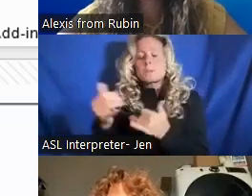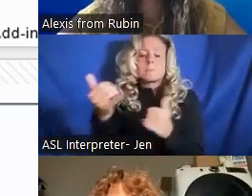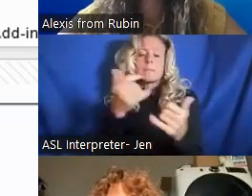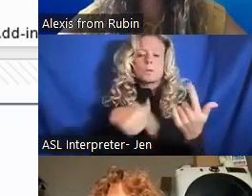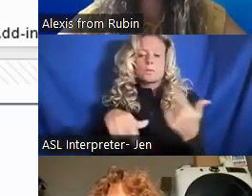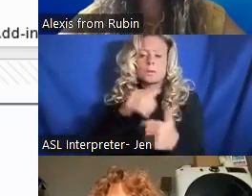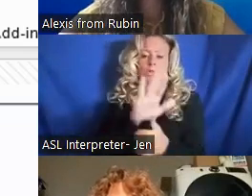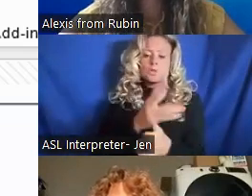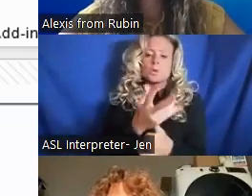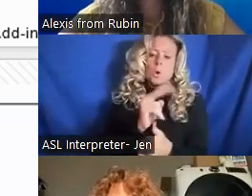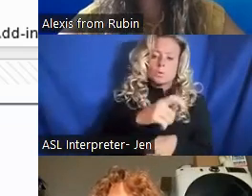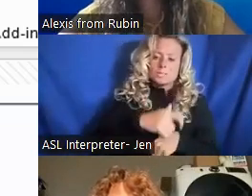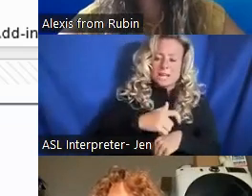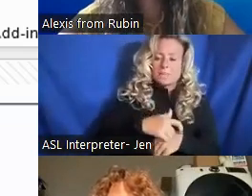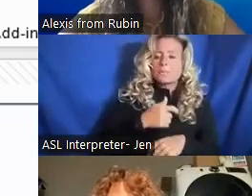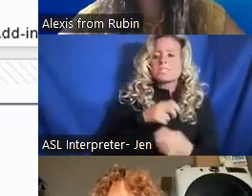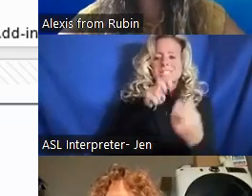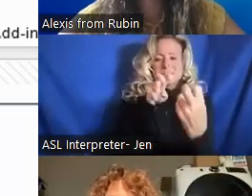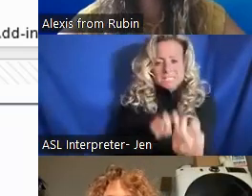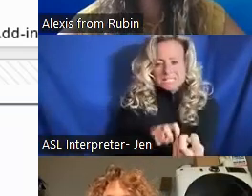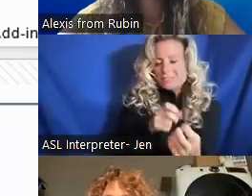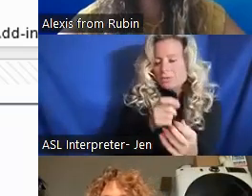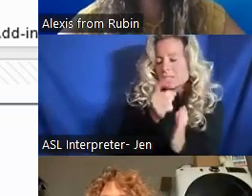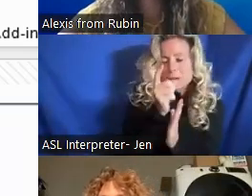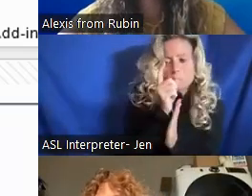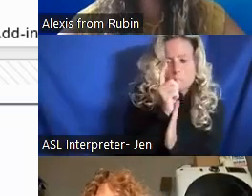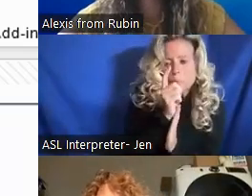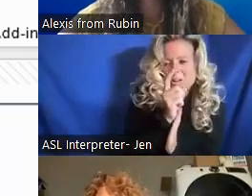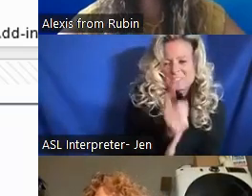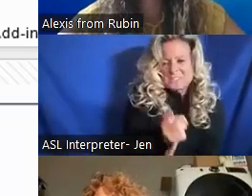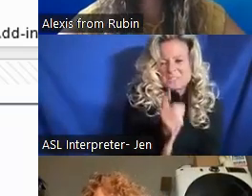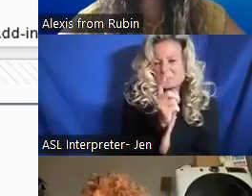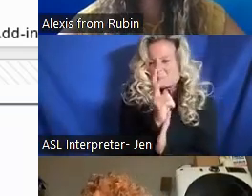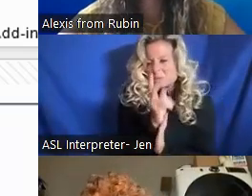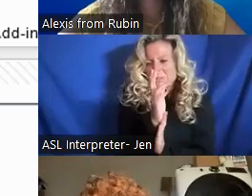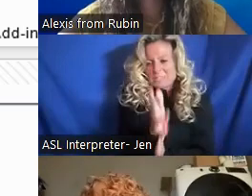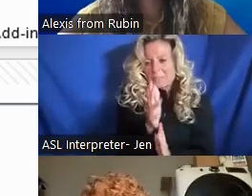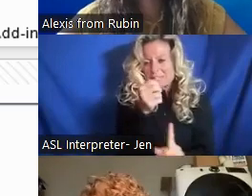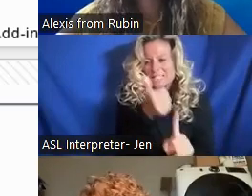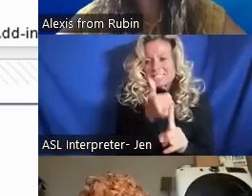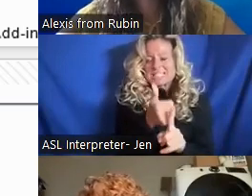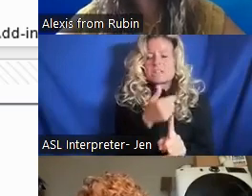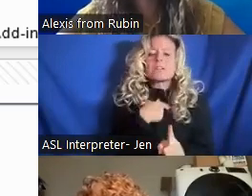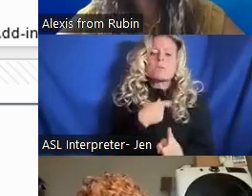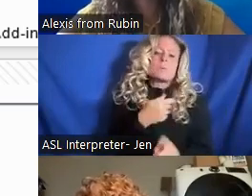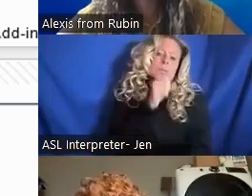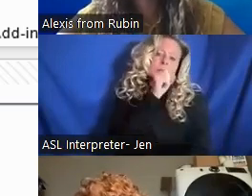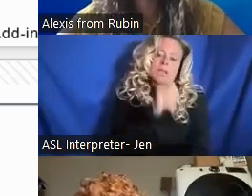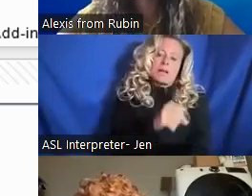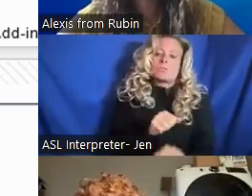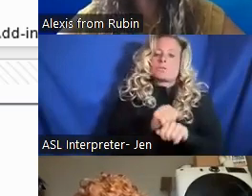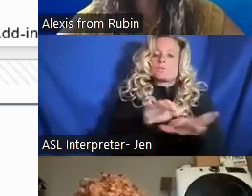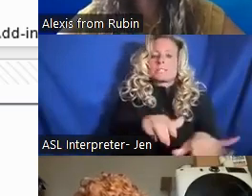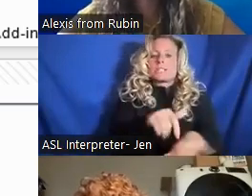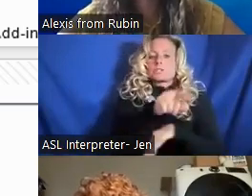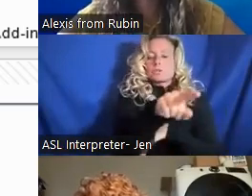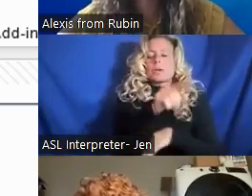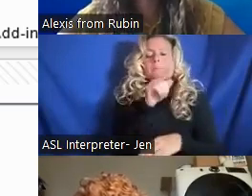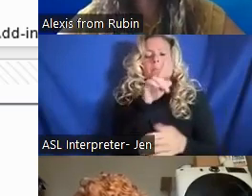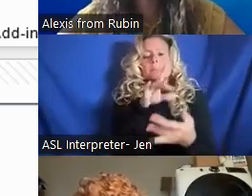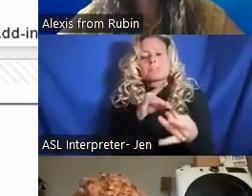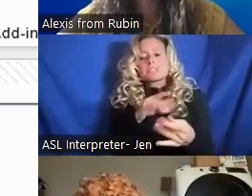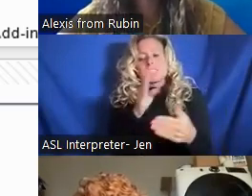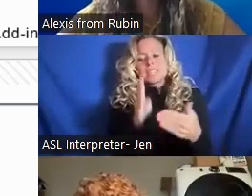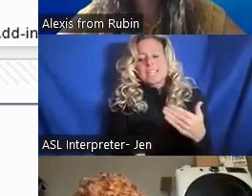your own time. But if you're interested, tell us right now, and we would love to give it to you. I'll mention it at the very end. Interested